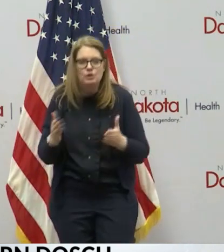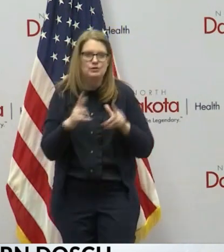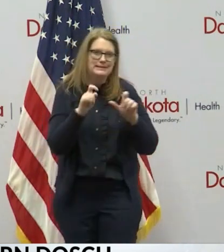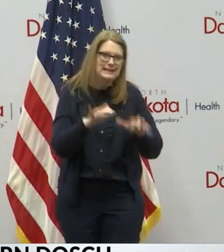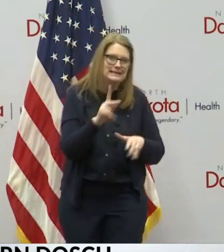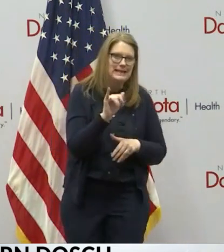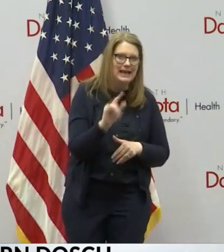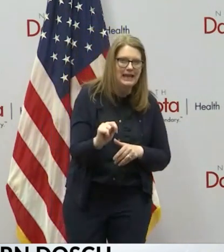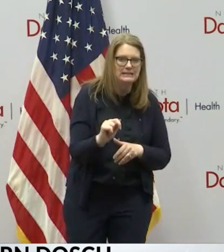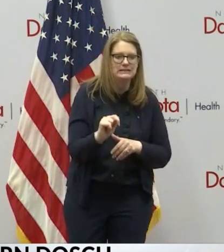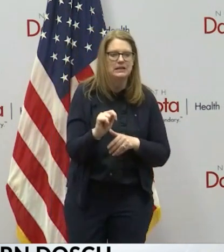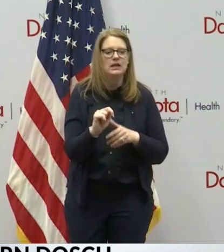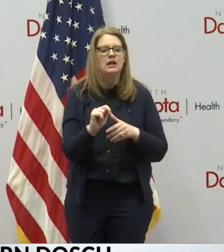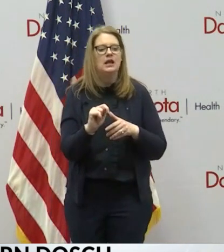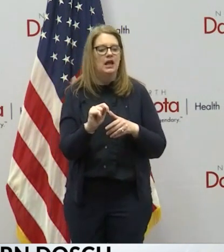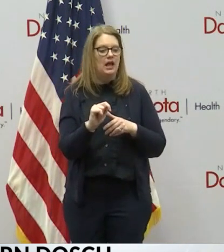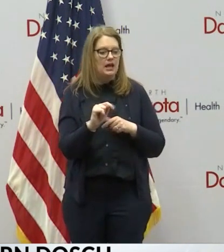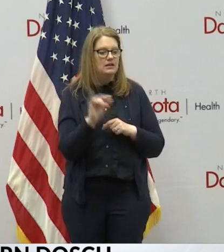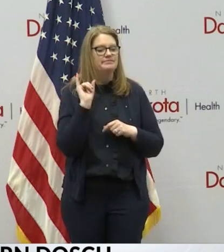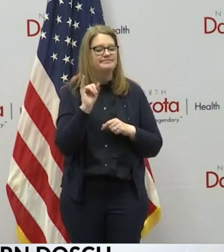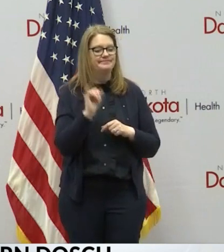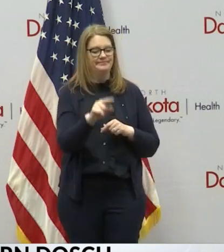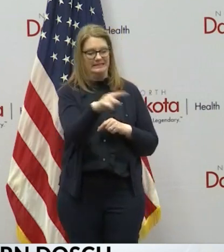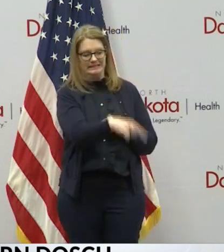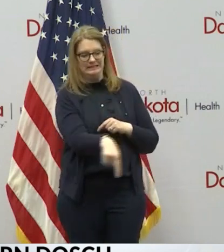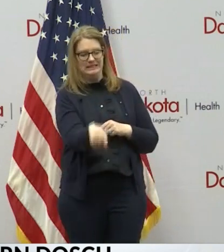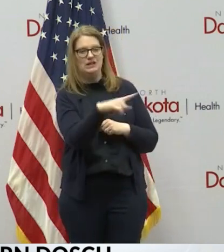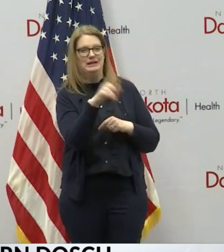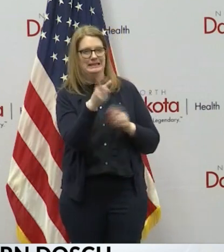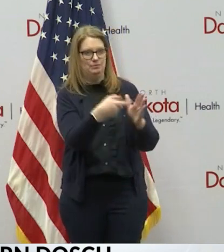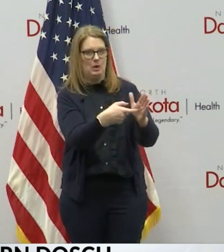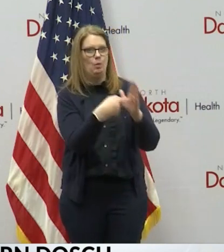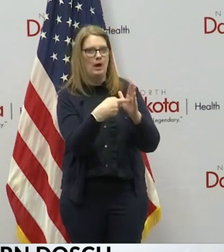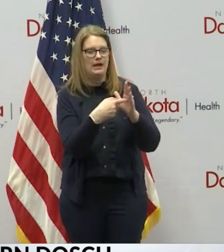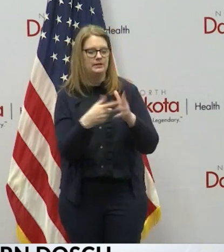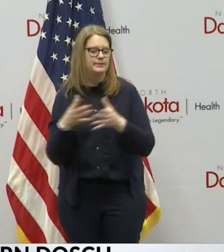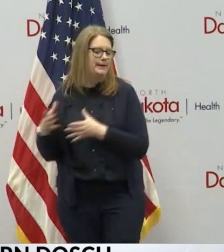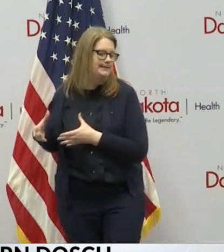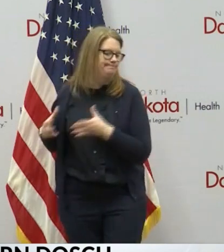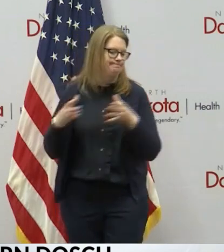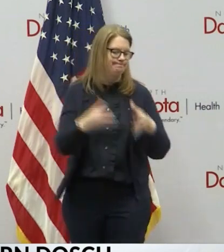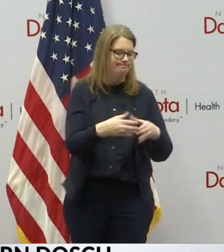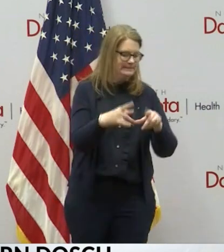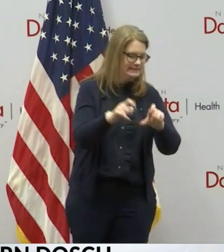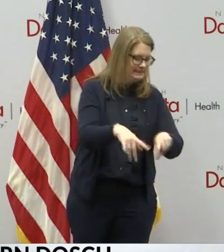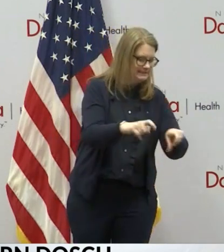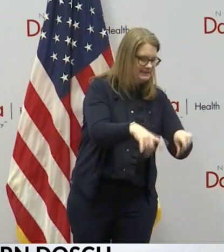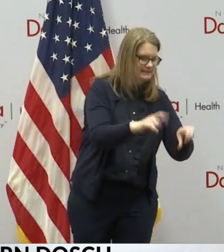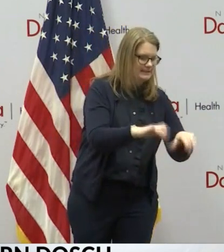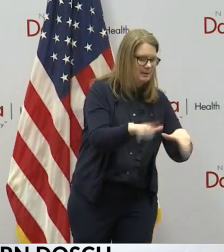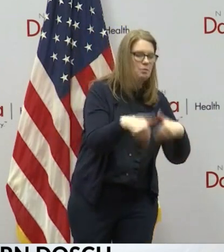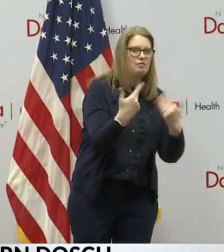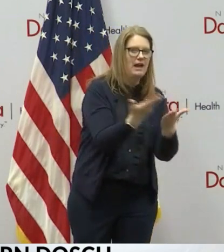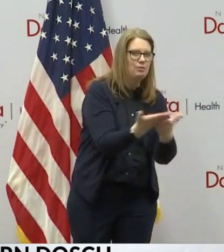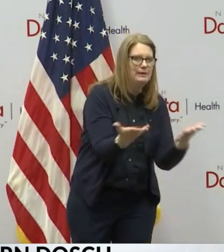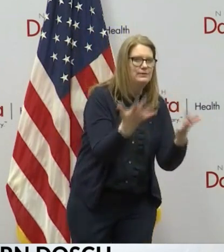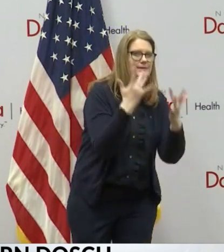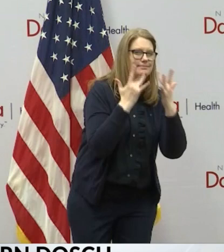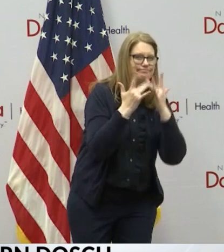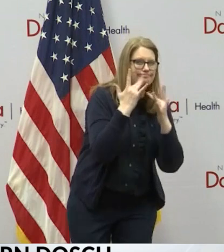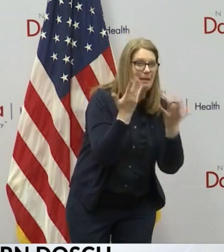kits to those areas where they are required to protect the citizens. So we